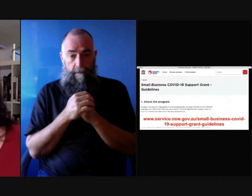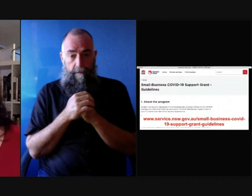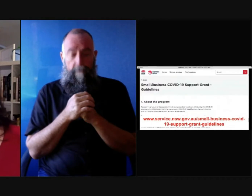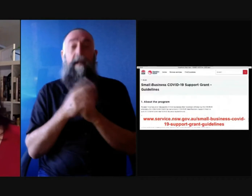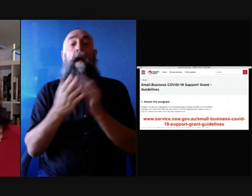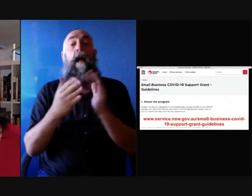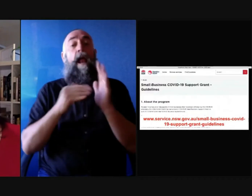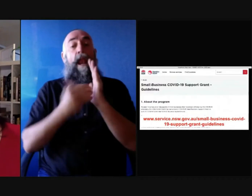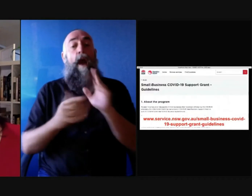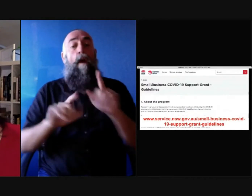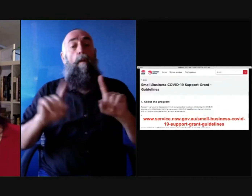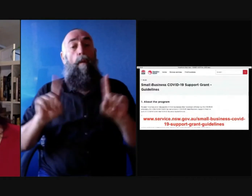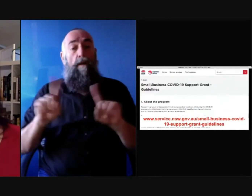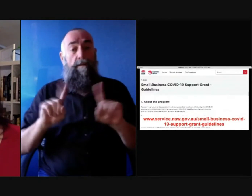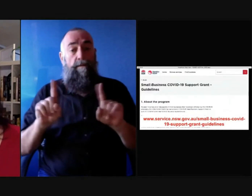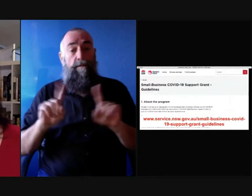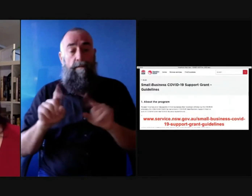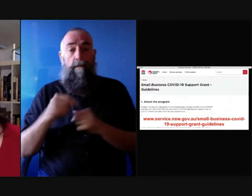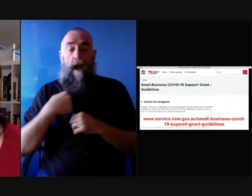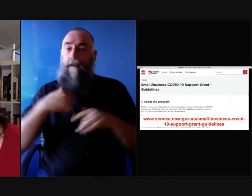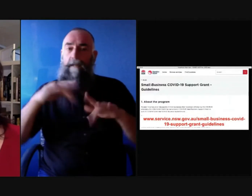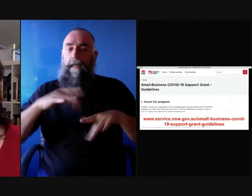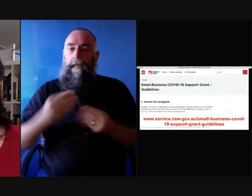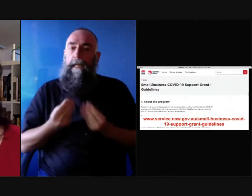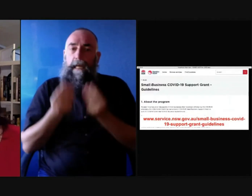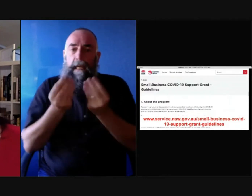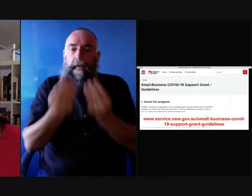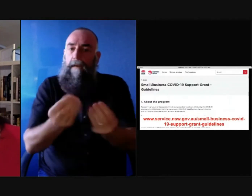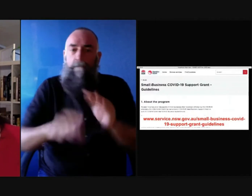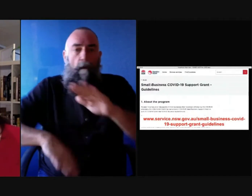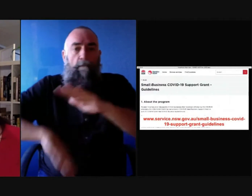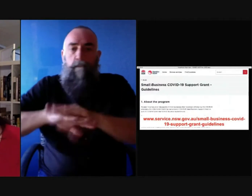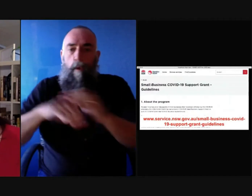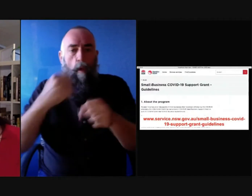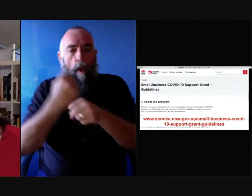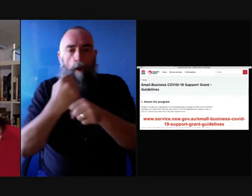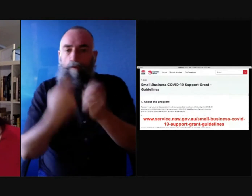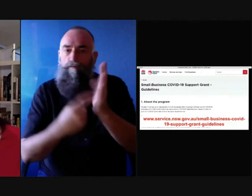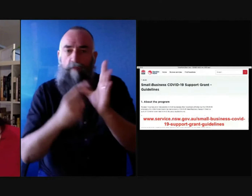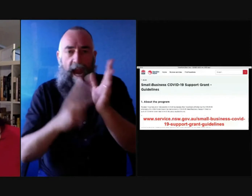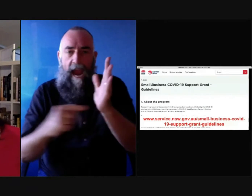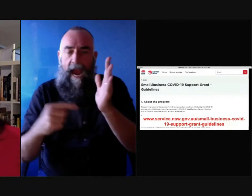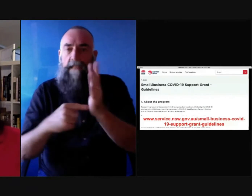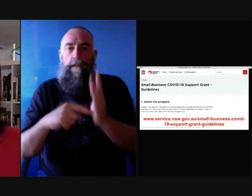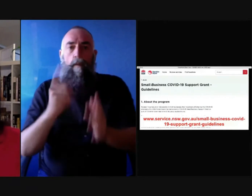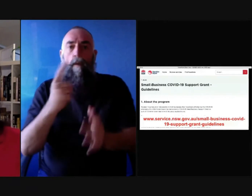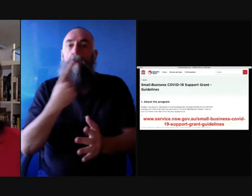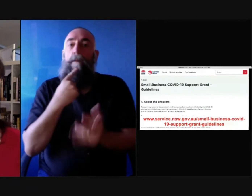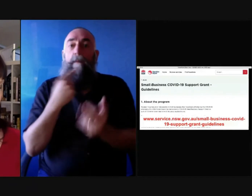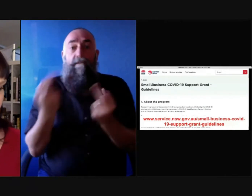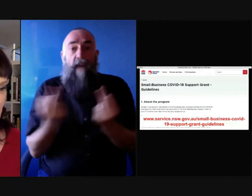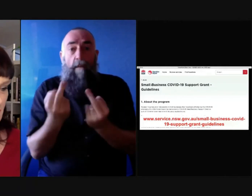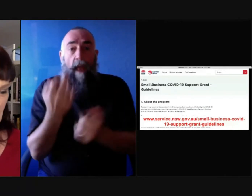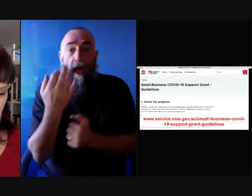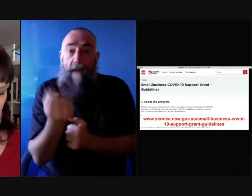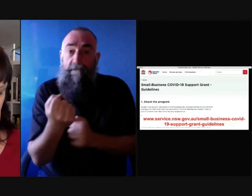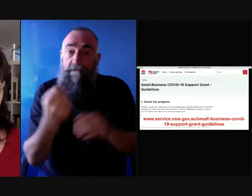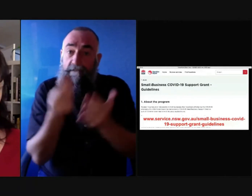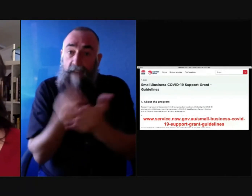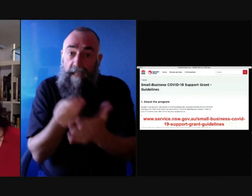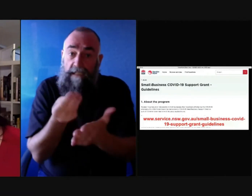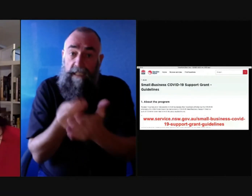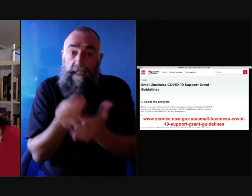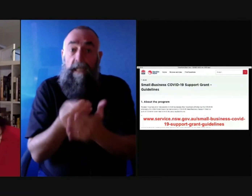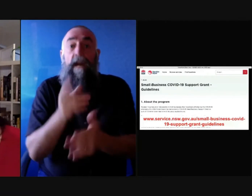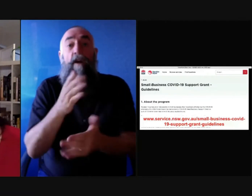Now, I haven't been able to give you absolutely every grant and kind of funding that is available at the moment. Of course, that would be